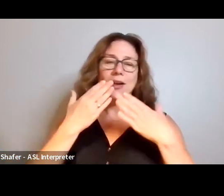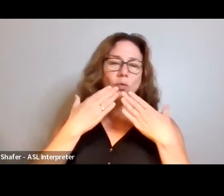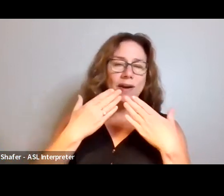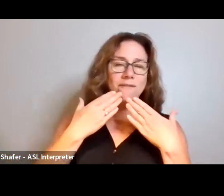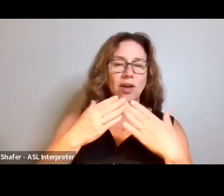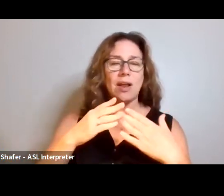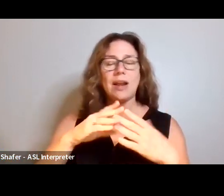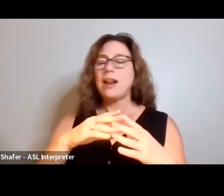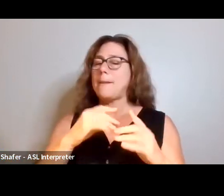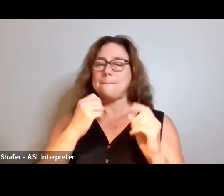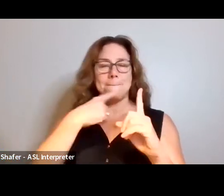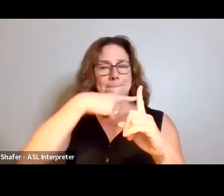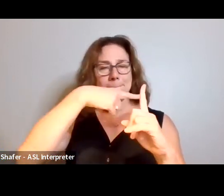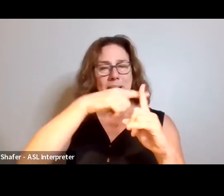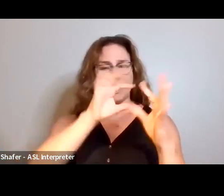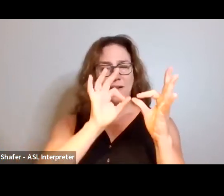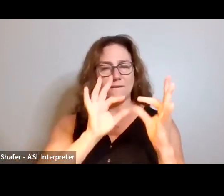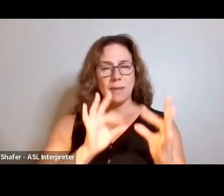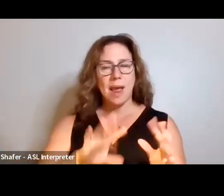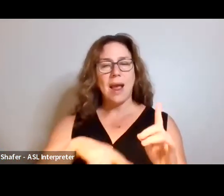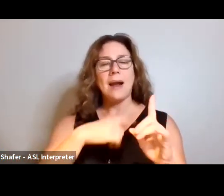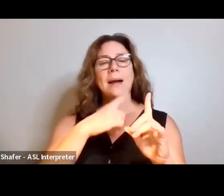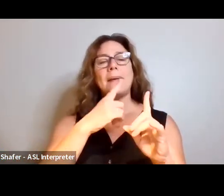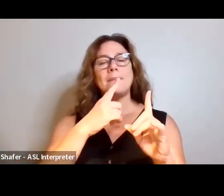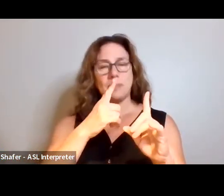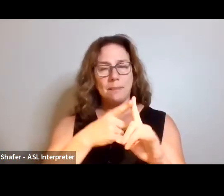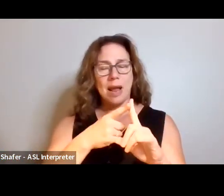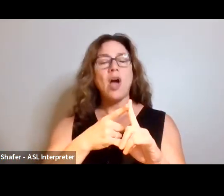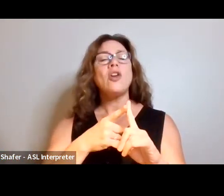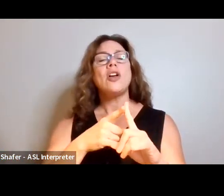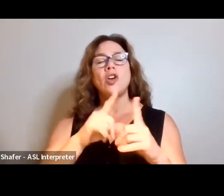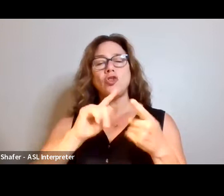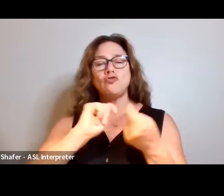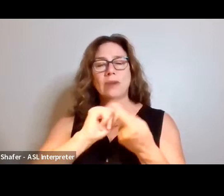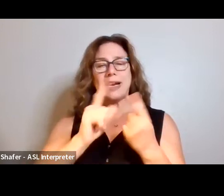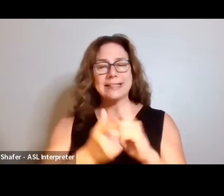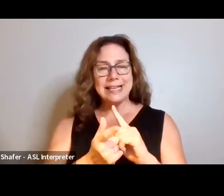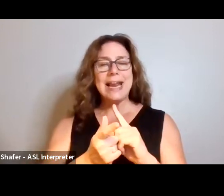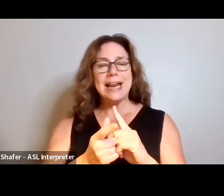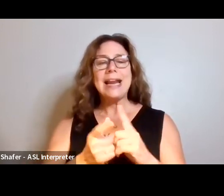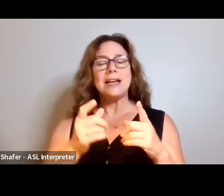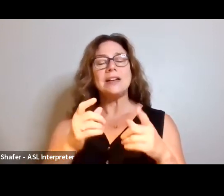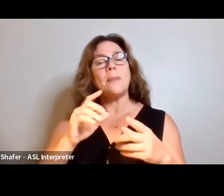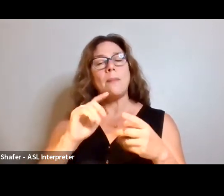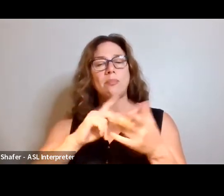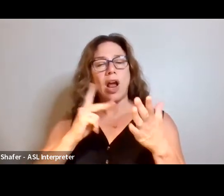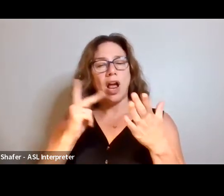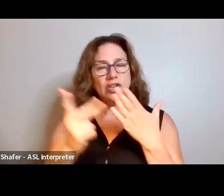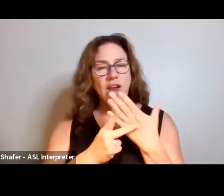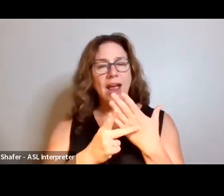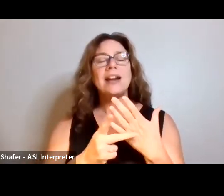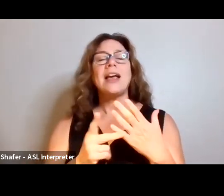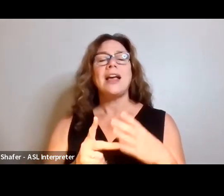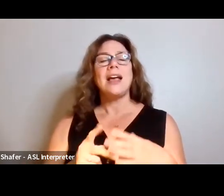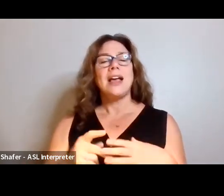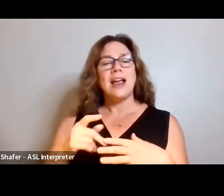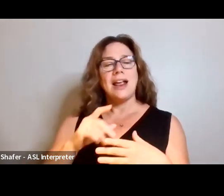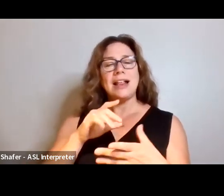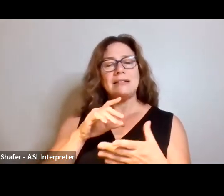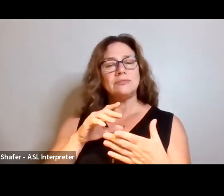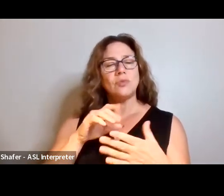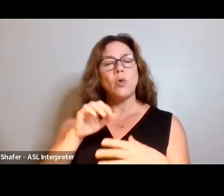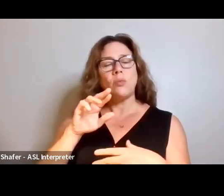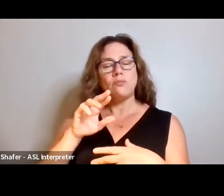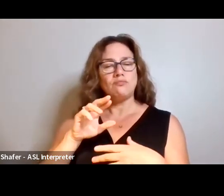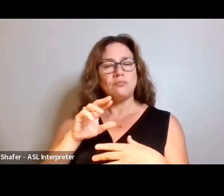done over the summer with the Transite Encapsulation Project and the revamping of our graphics in center court. I can't wait for you